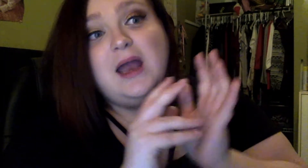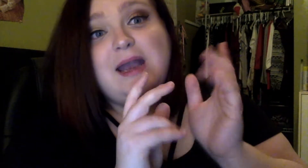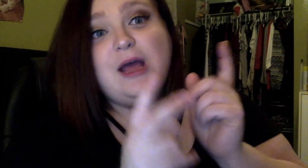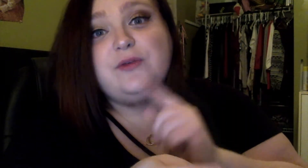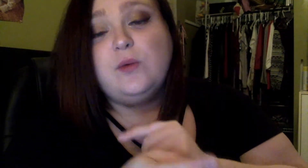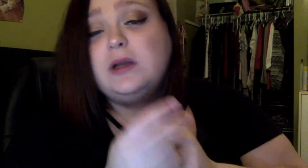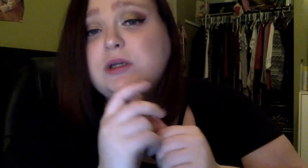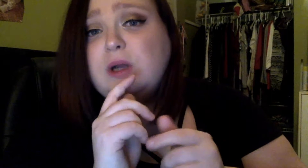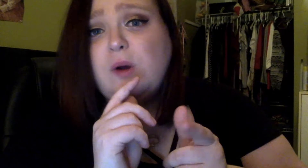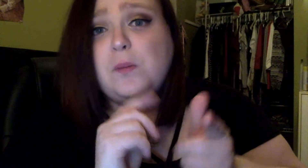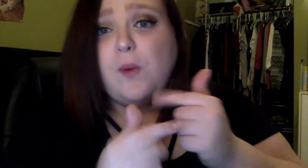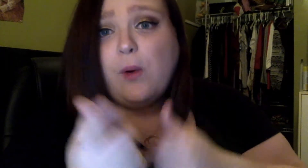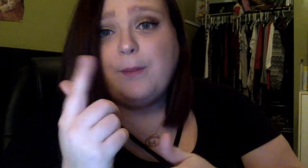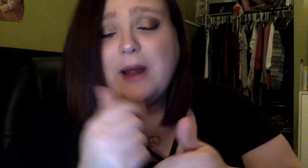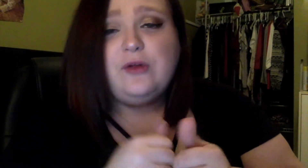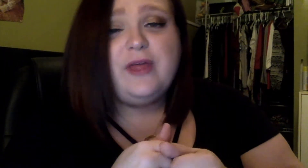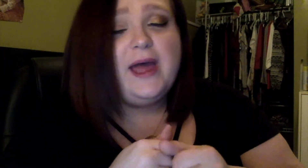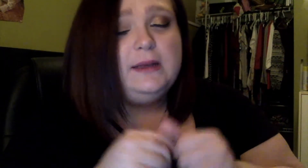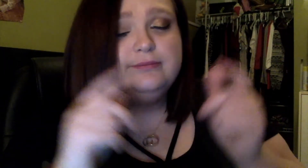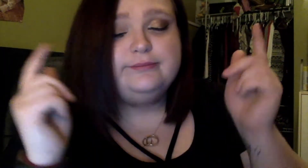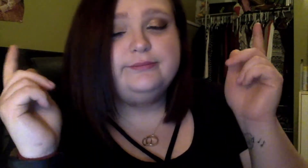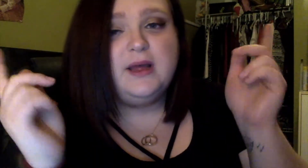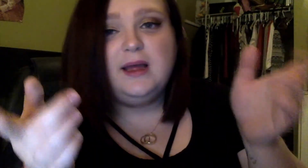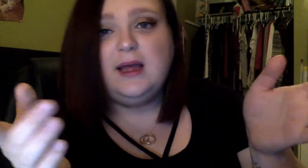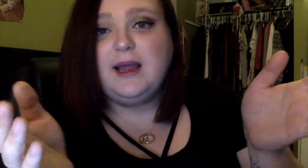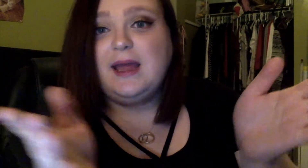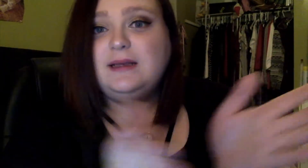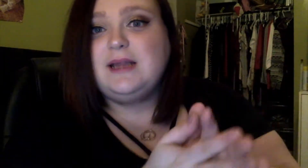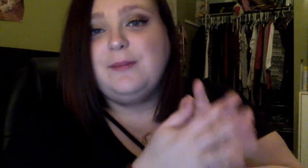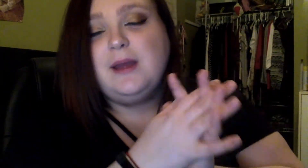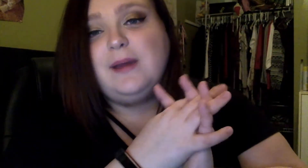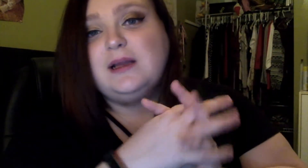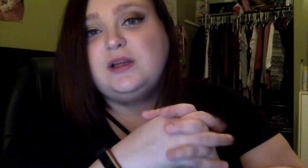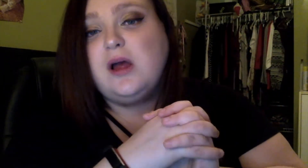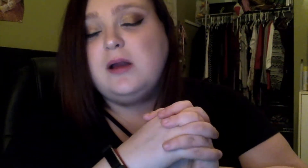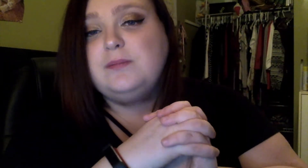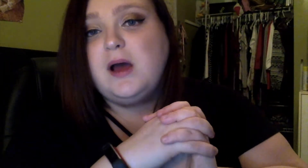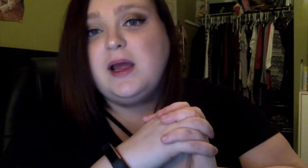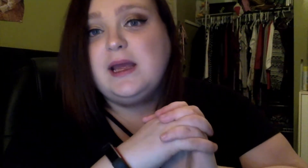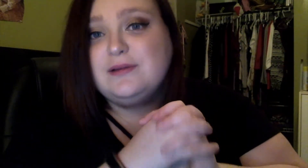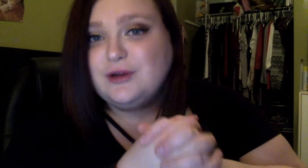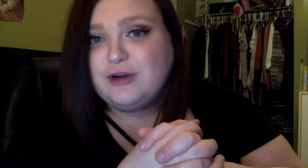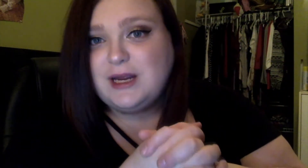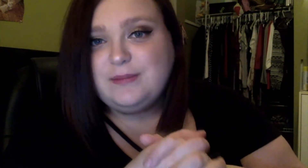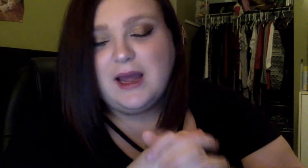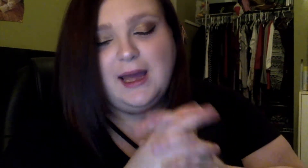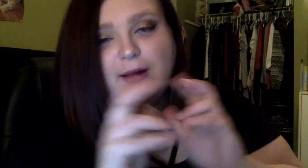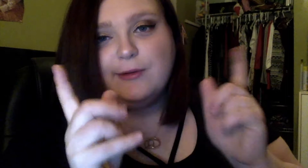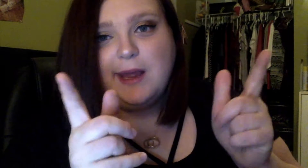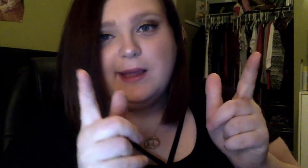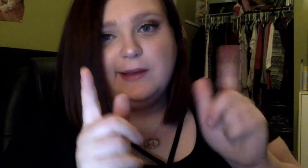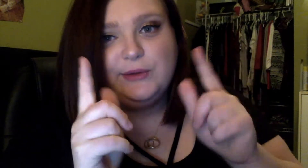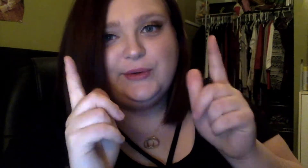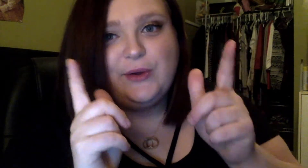now, if you want to know more about that, again, send me a message on my Instagram, and I'll take into notice.